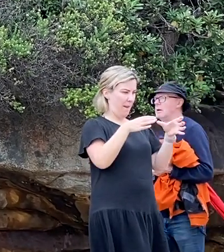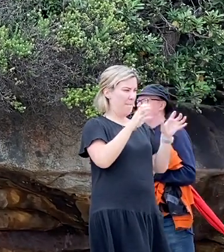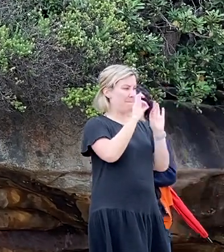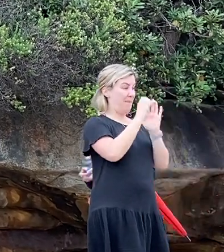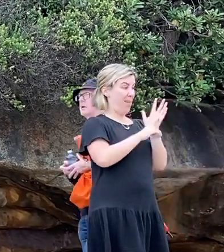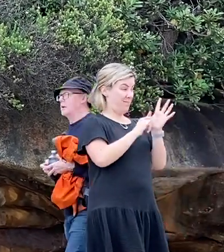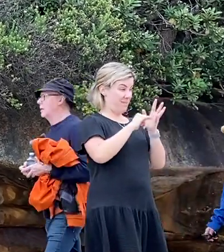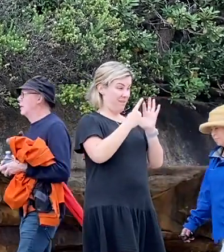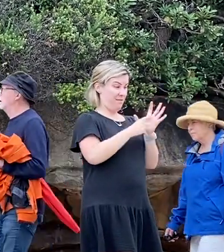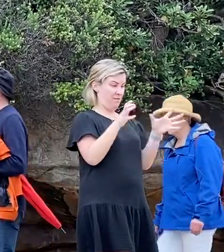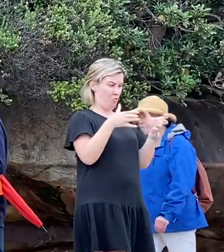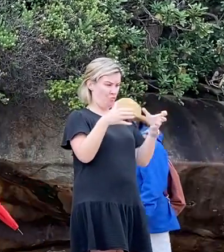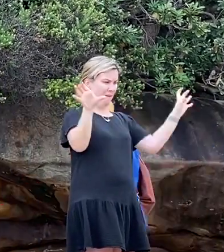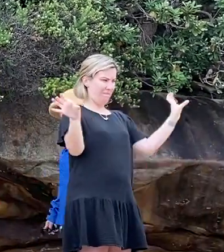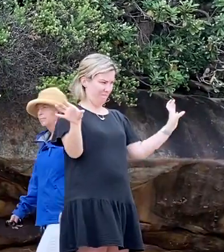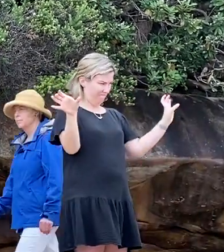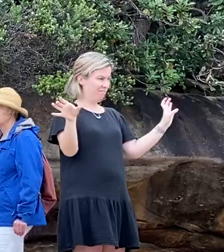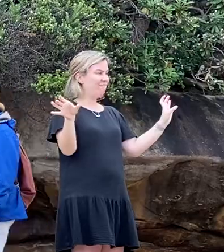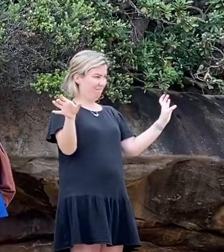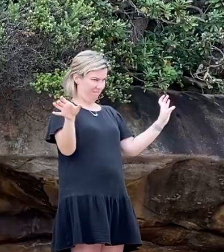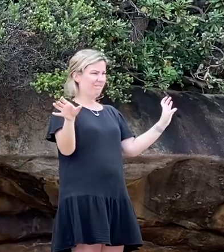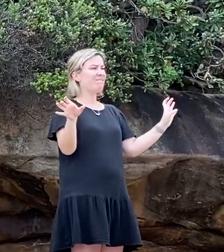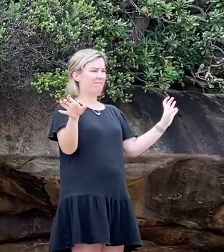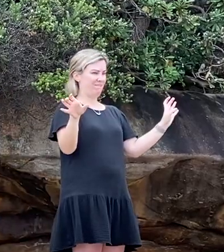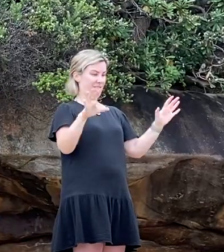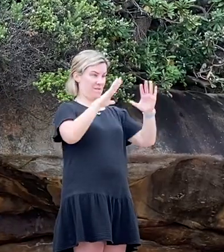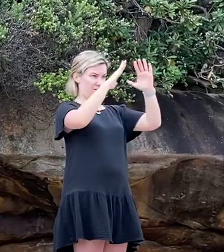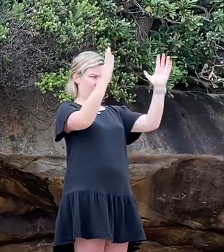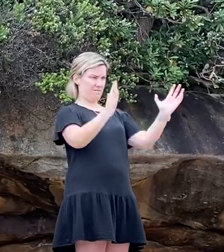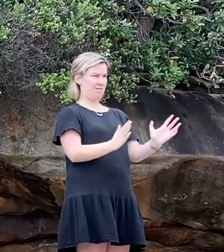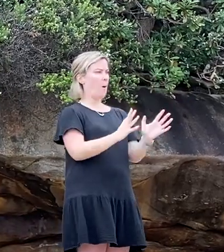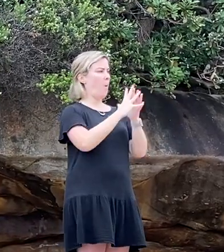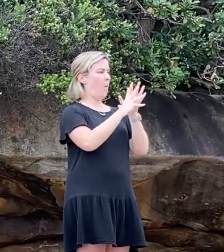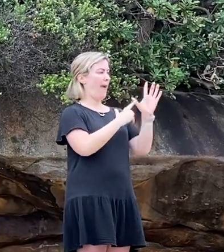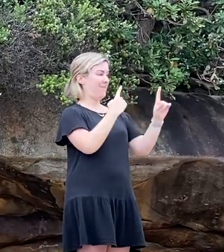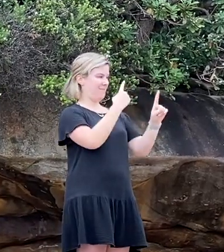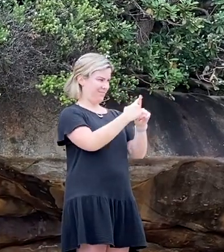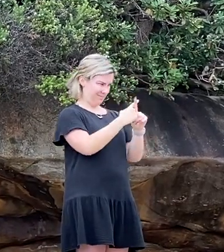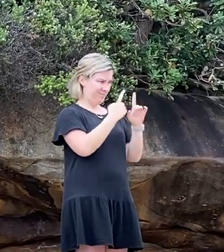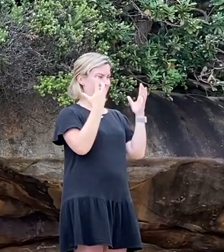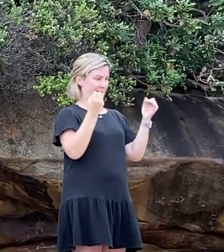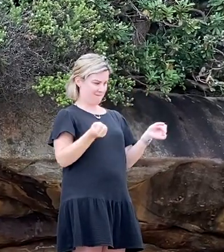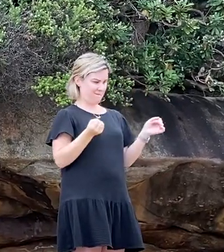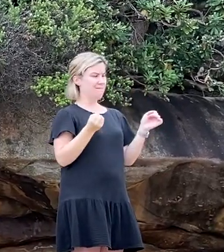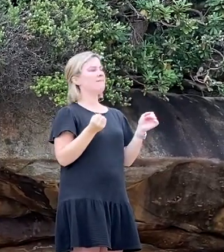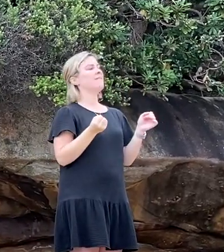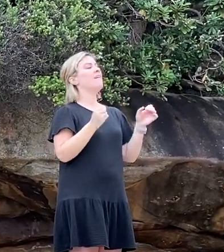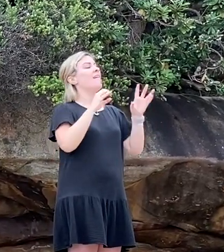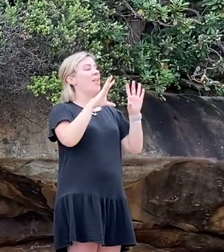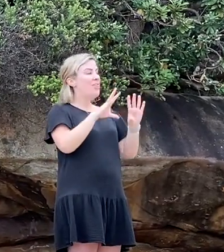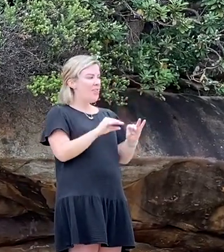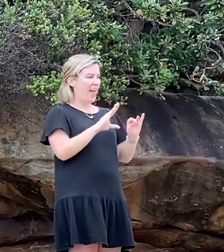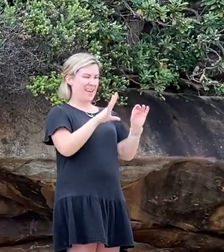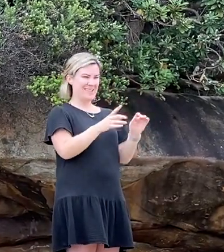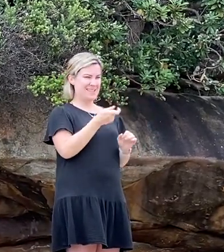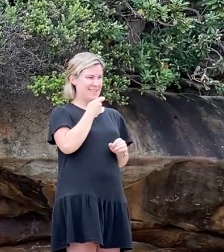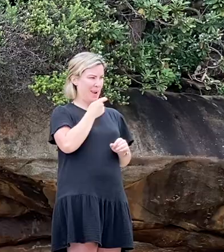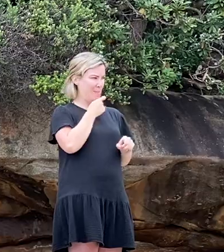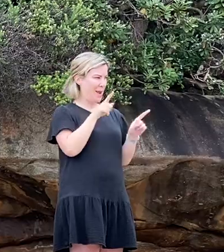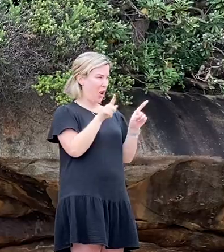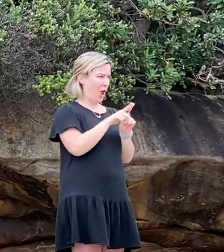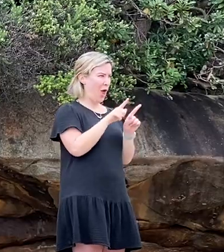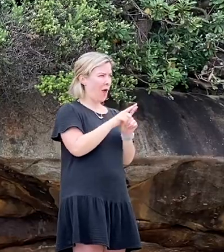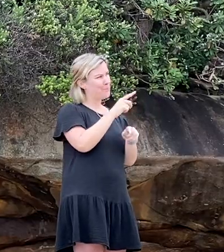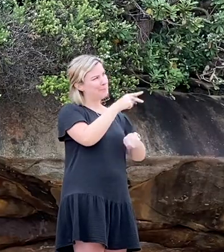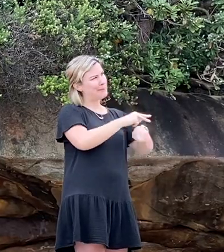wax cast, and then I have these pieces of hollow wax which I then put together sort of like an Easter